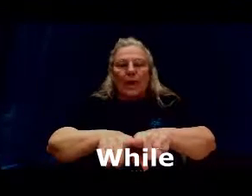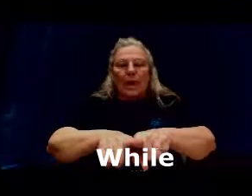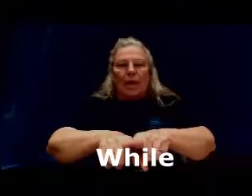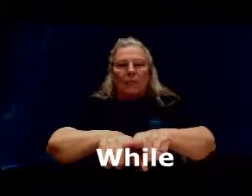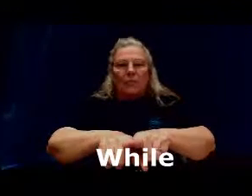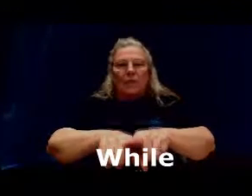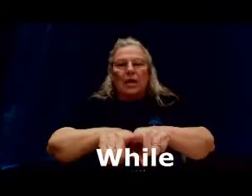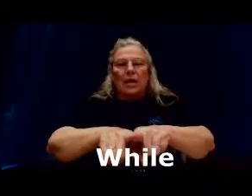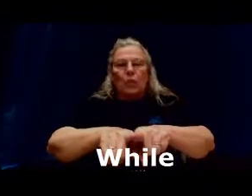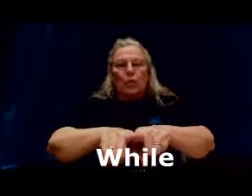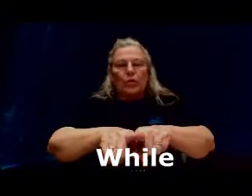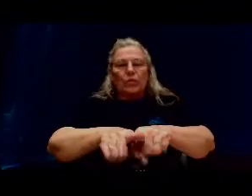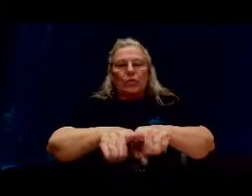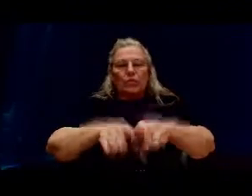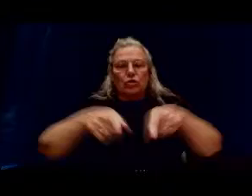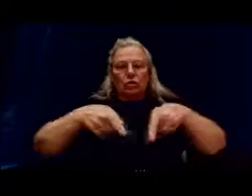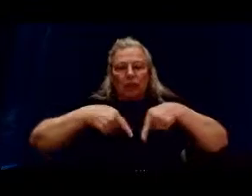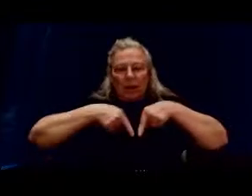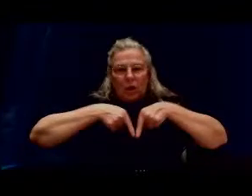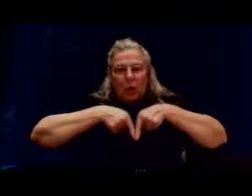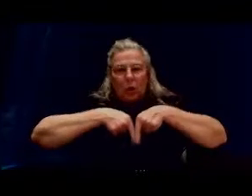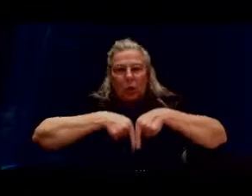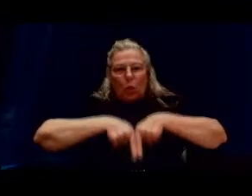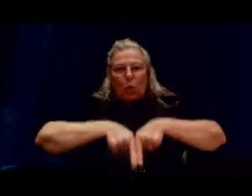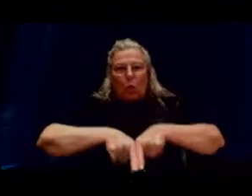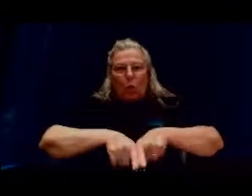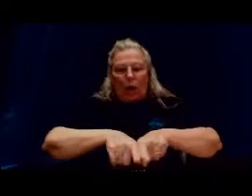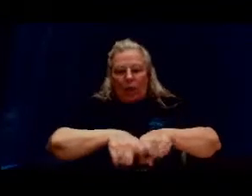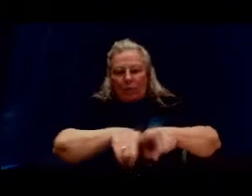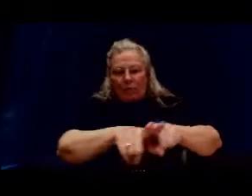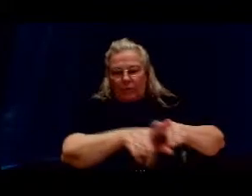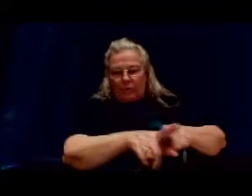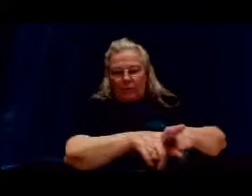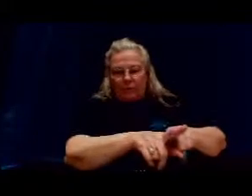now toward the future. While.